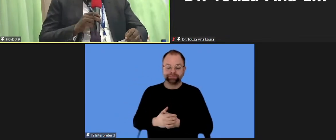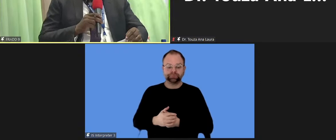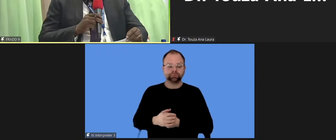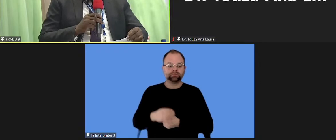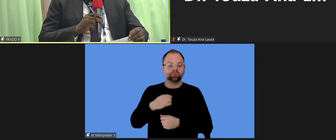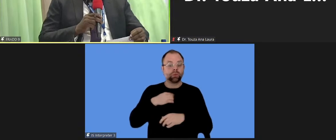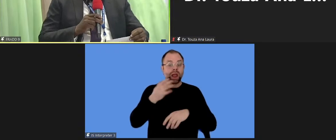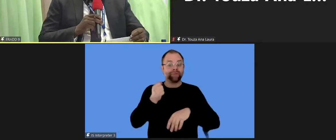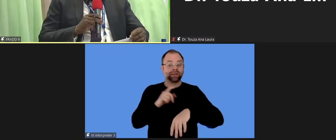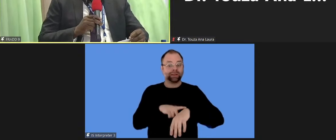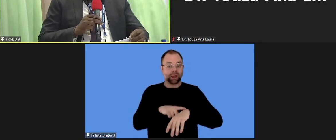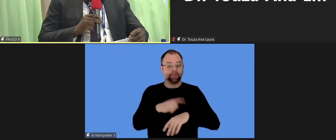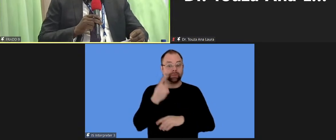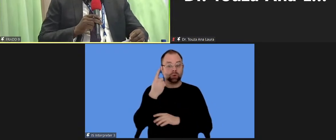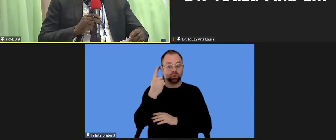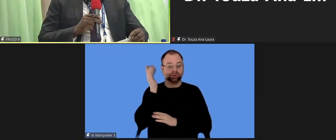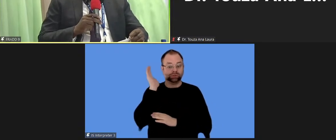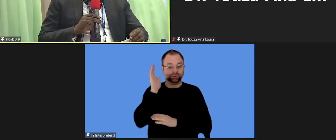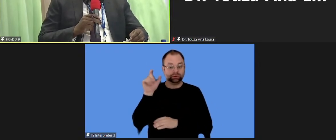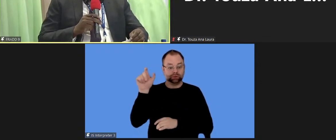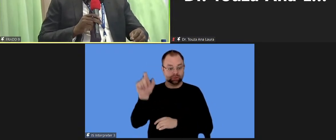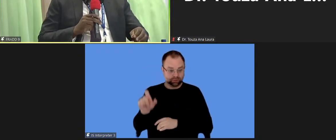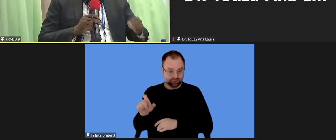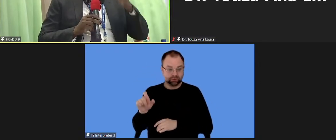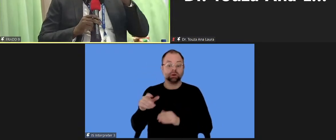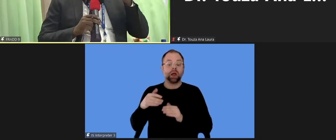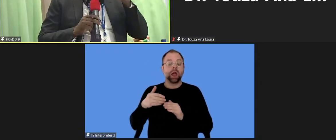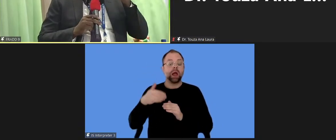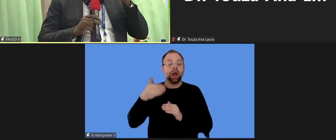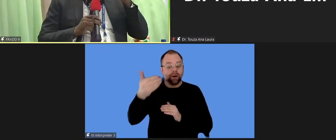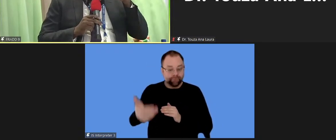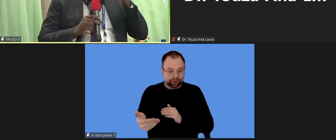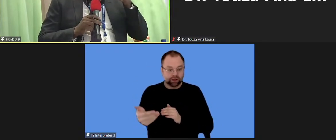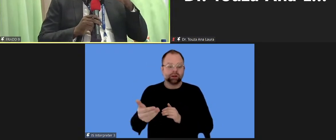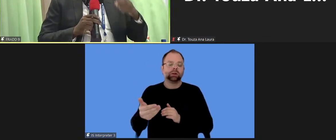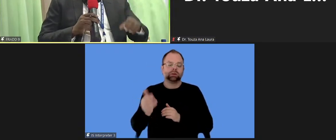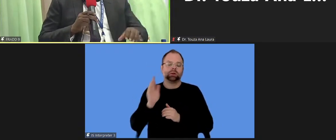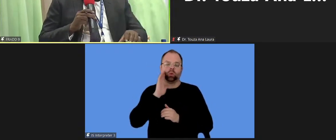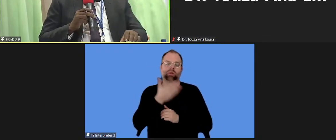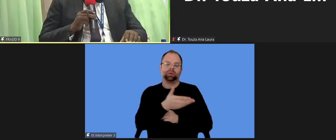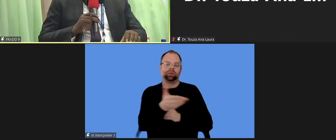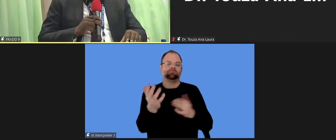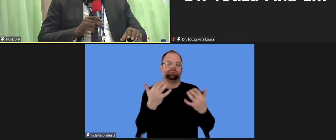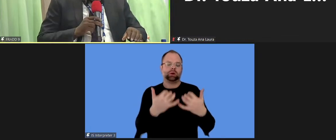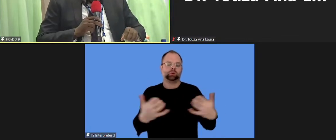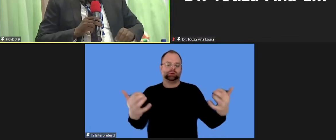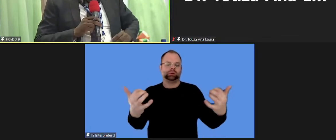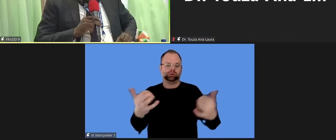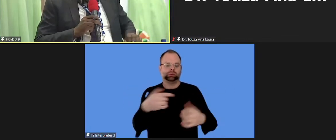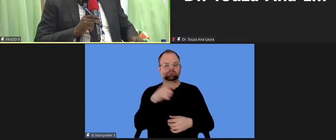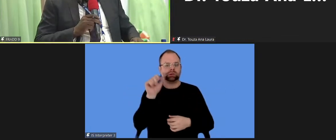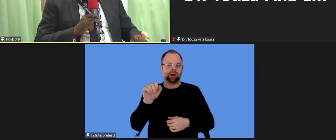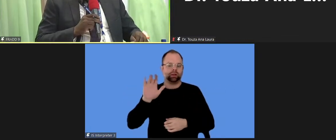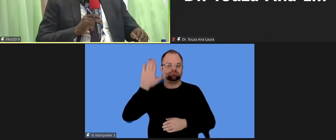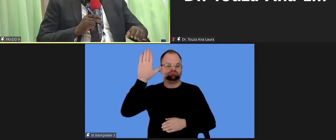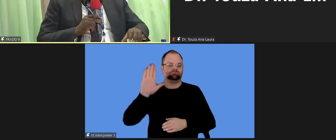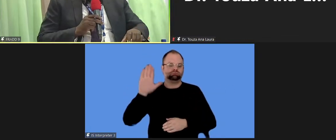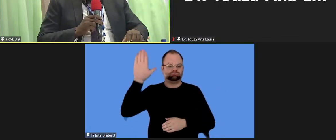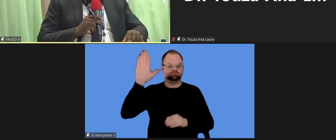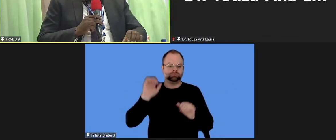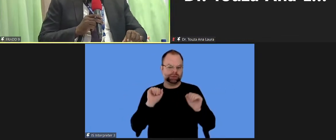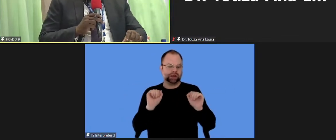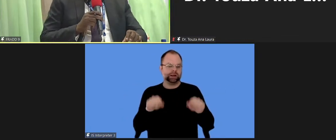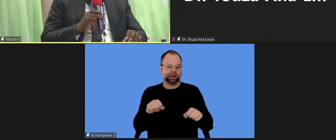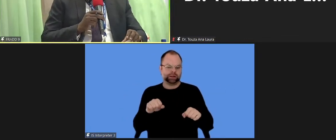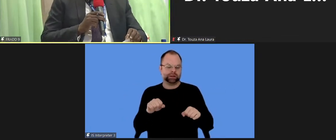not comprehensively covered. So we have Mr. Napo, who is the chairperson